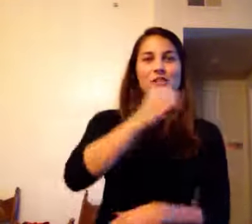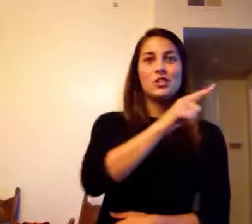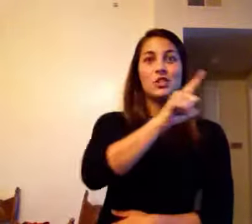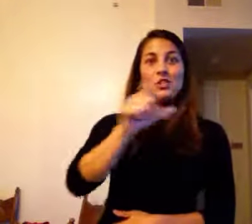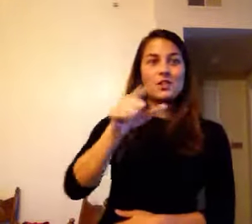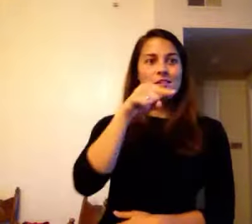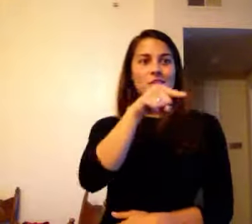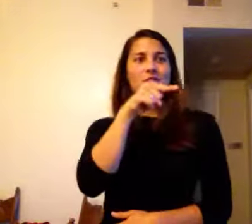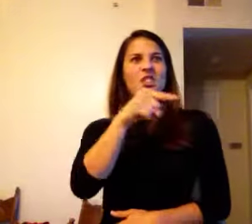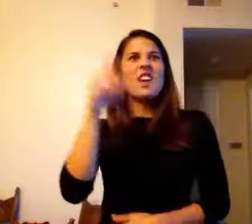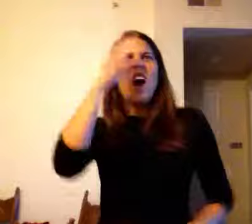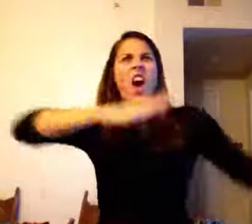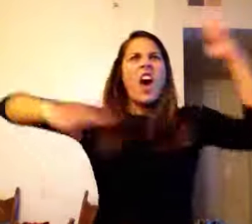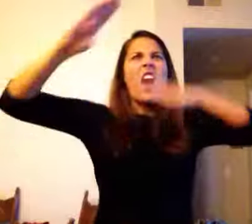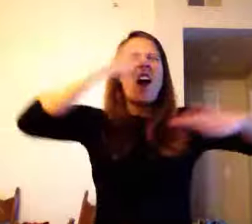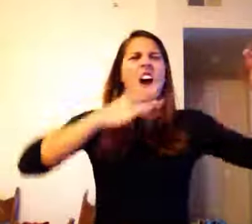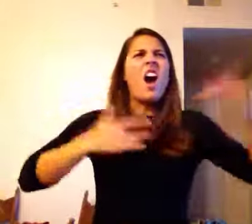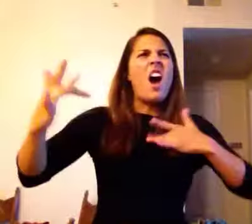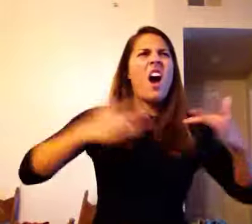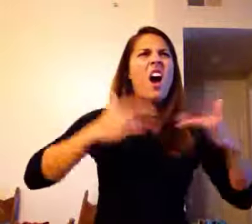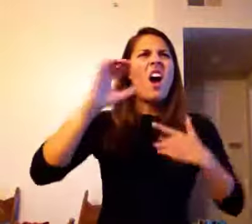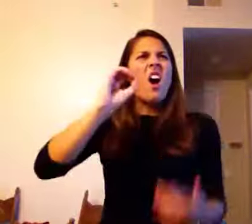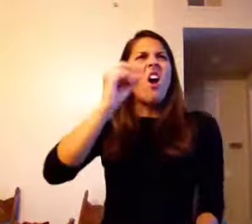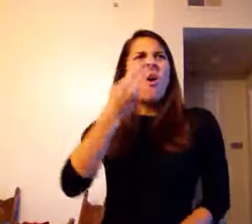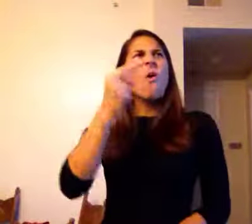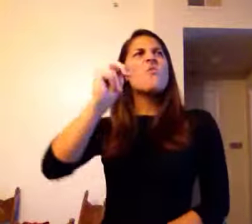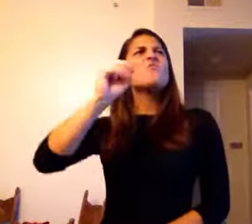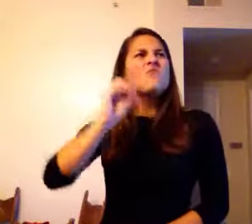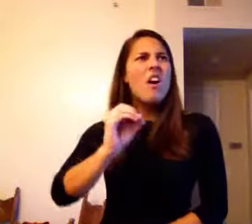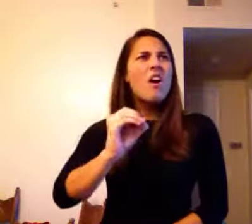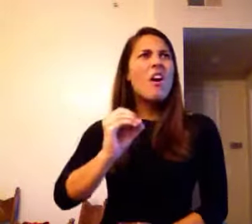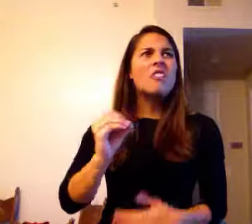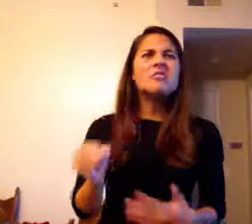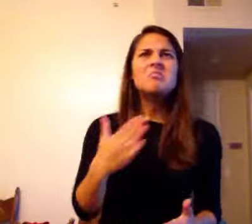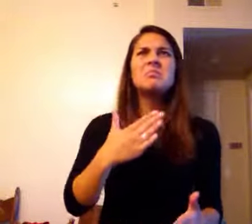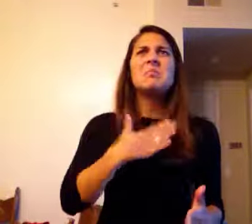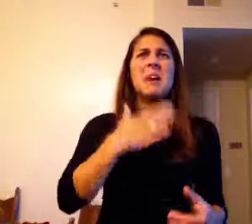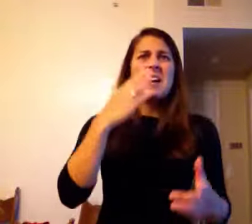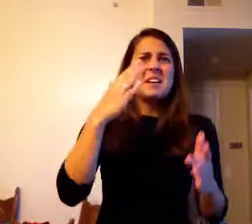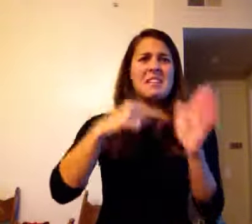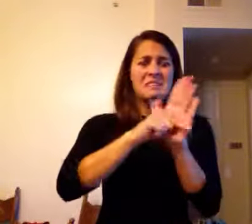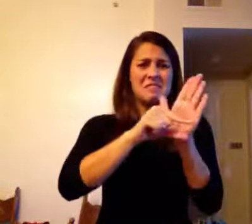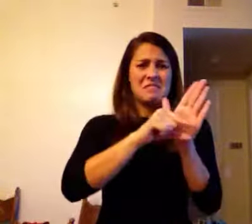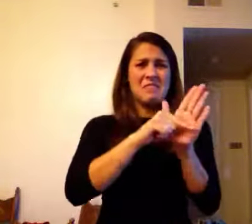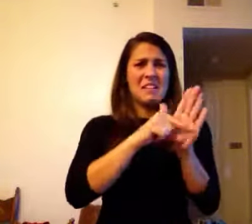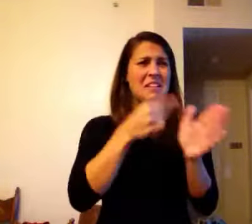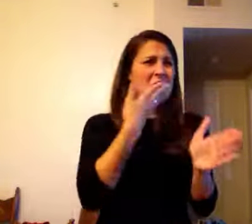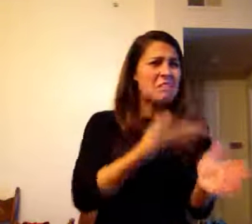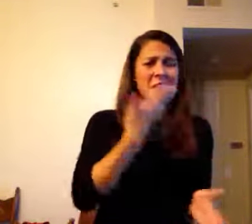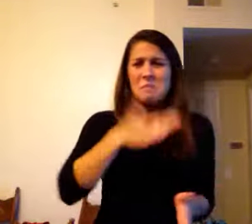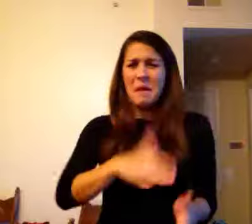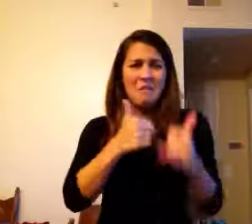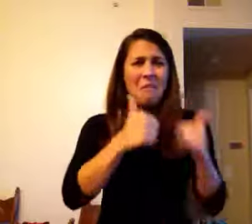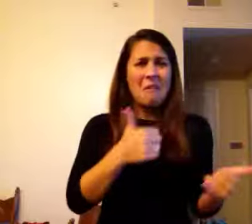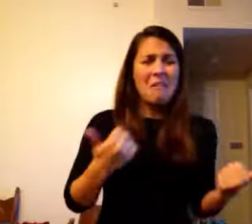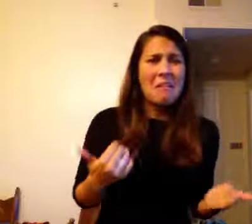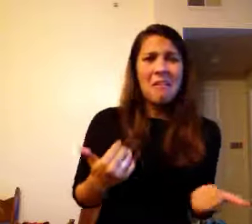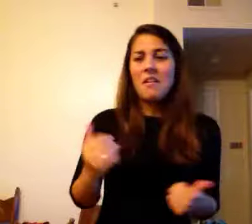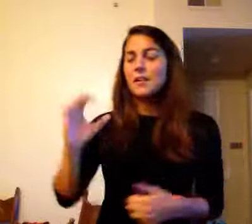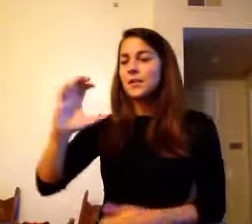how much a poor score on the quiz might harm her overall grade. Claire, meanwhile, remains calm. She reasons that